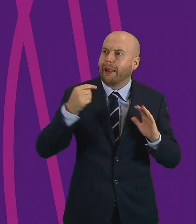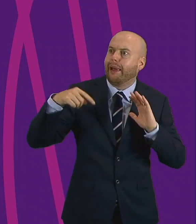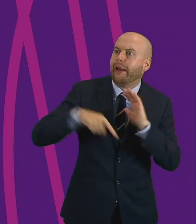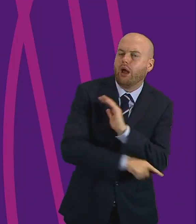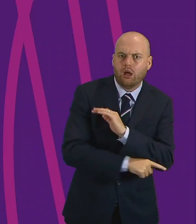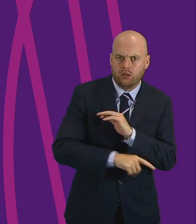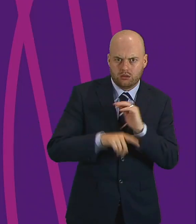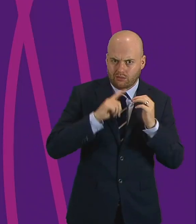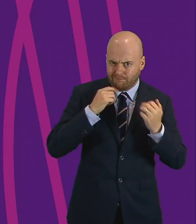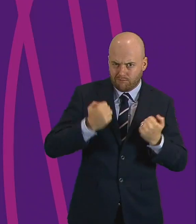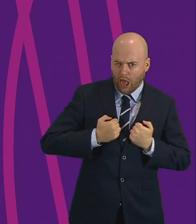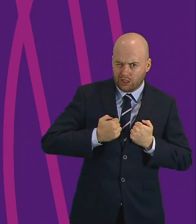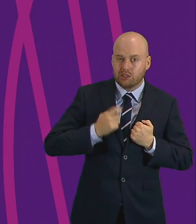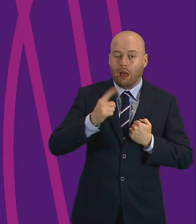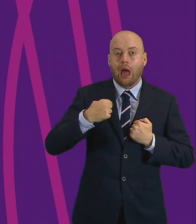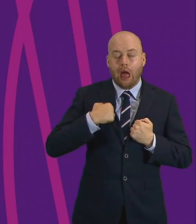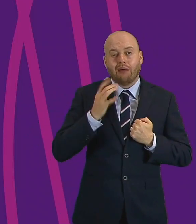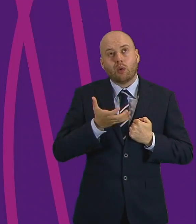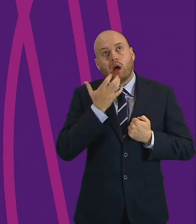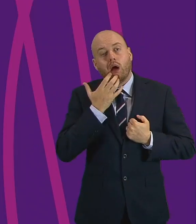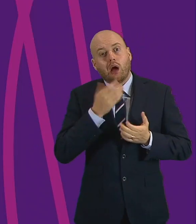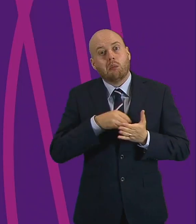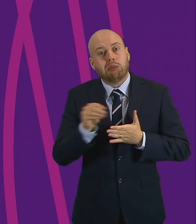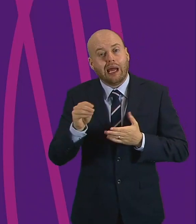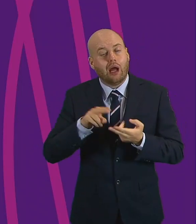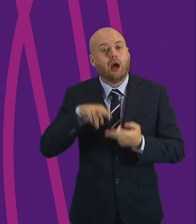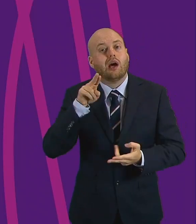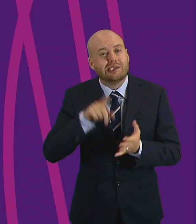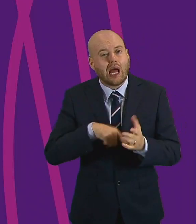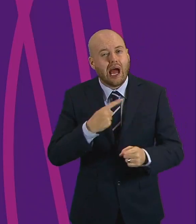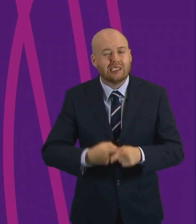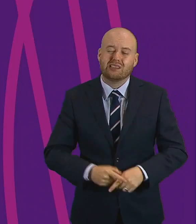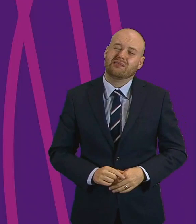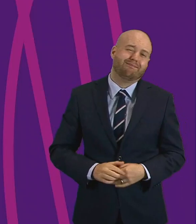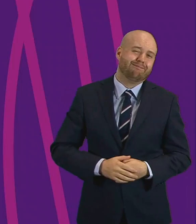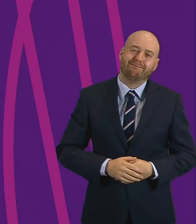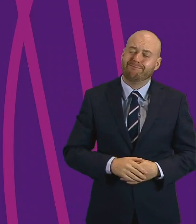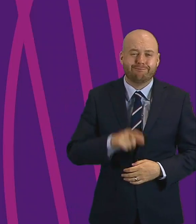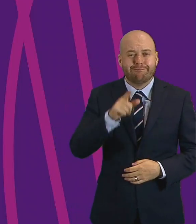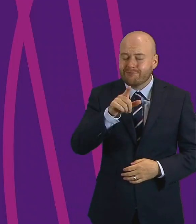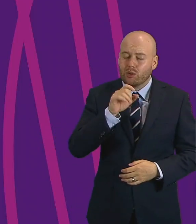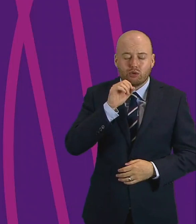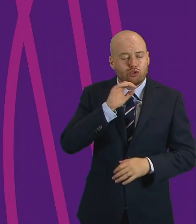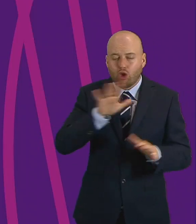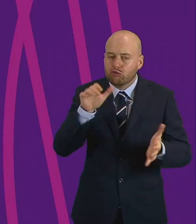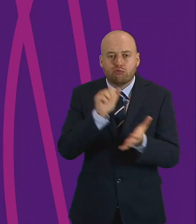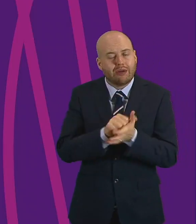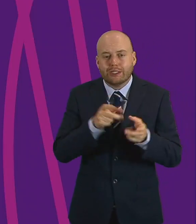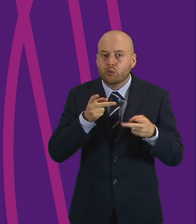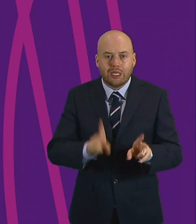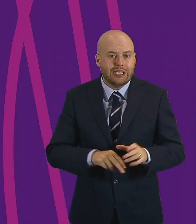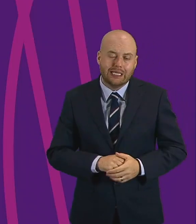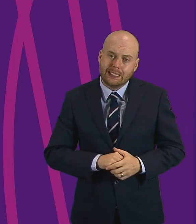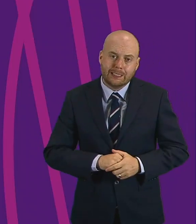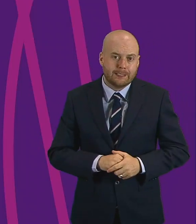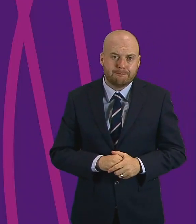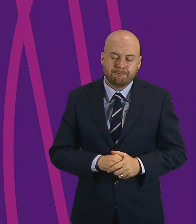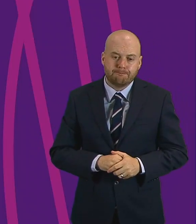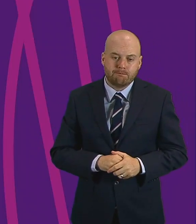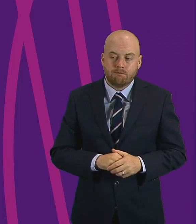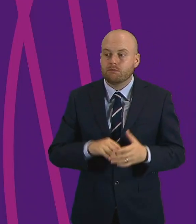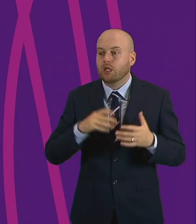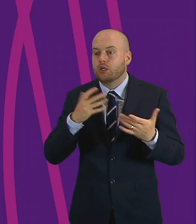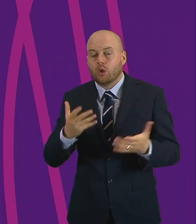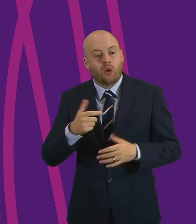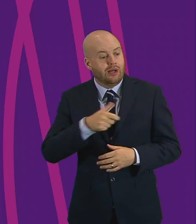and strangling businesses and the public with higher taxes of all sorts is not going to be the way to do it. Now, the Cabinet Secretary